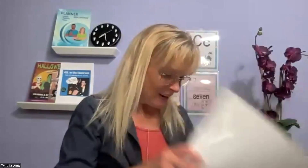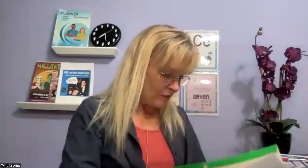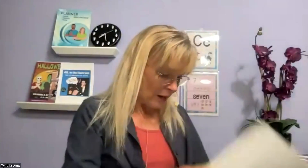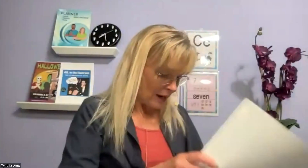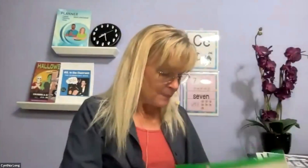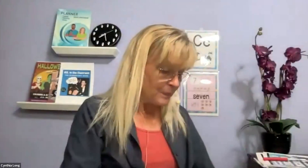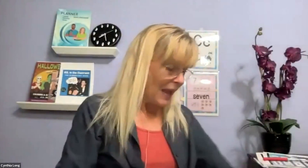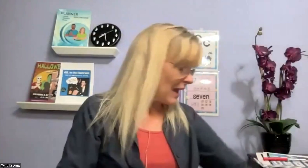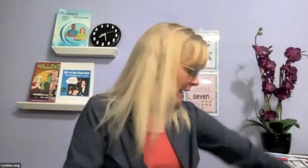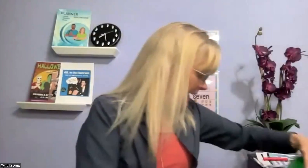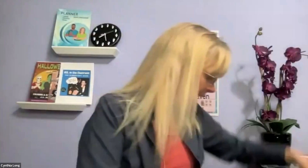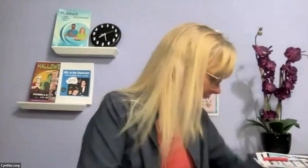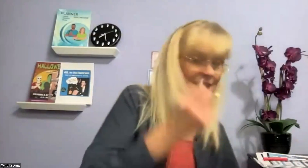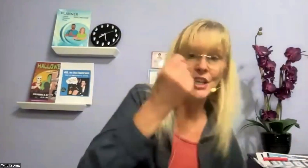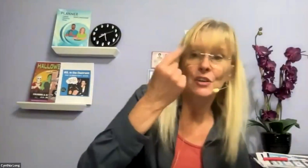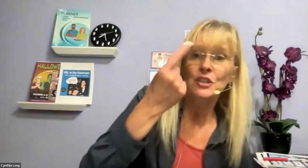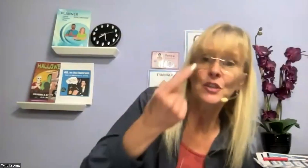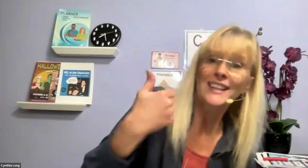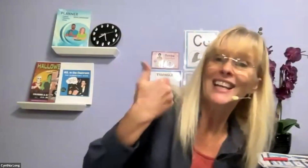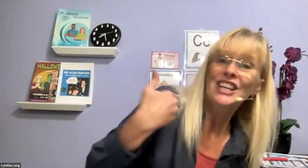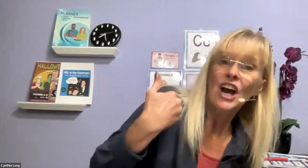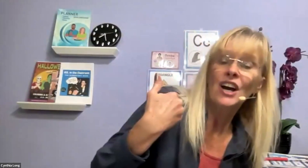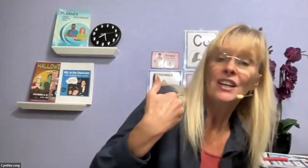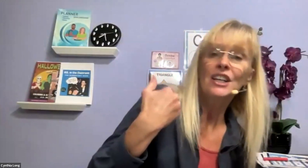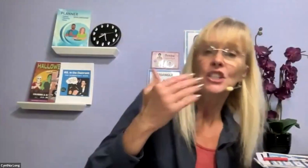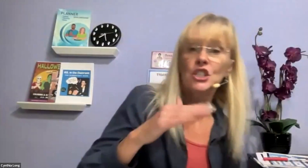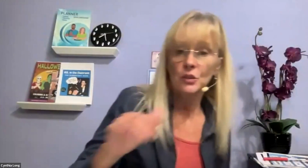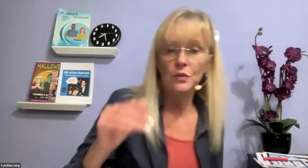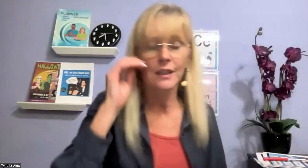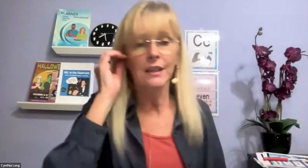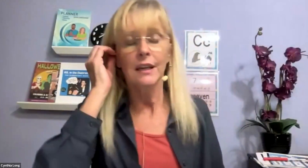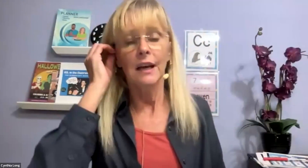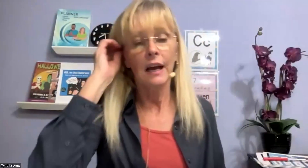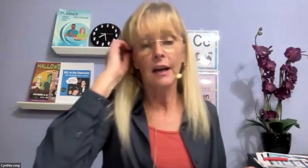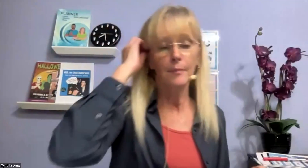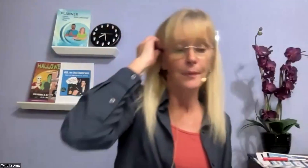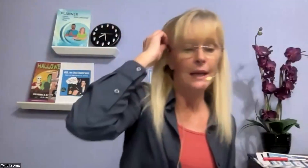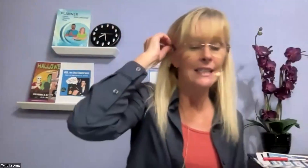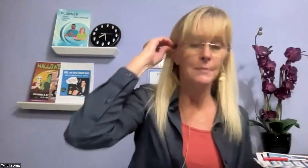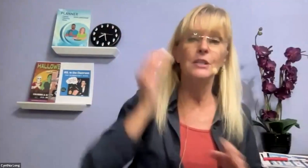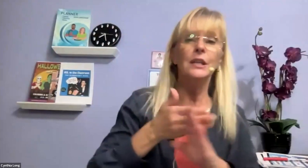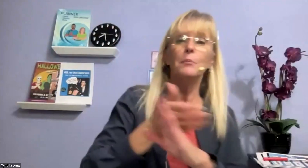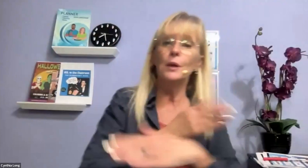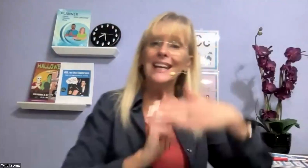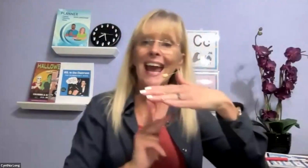Now, it's understood that young children, especially